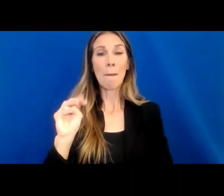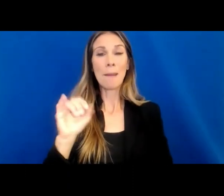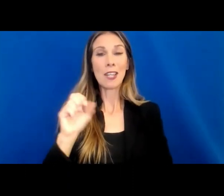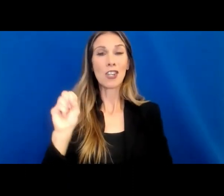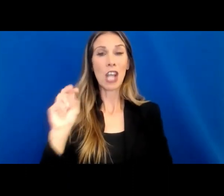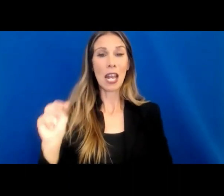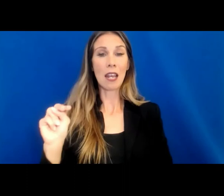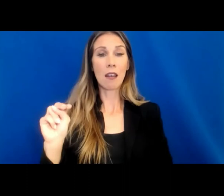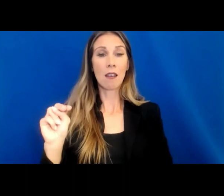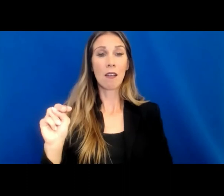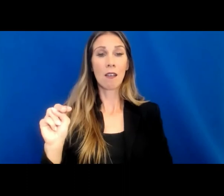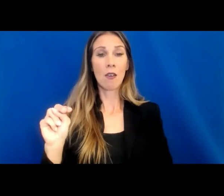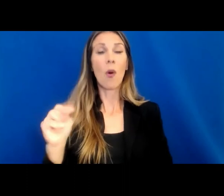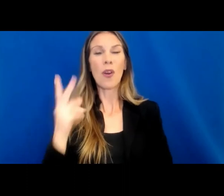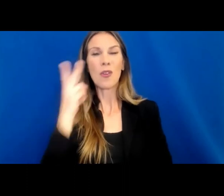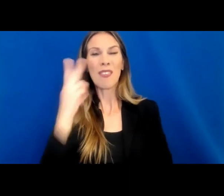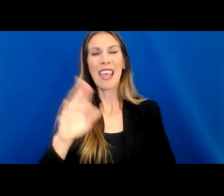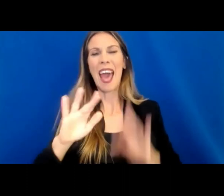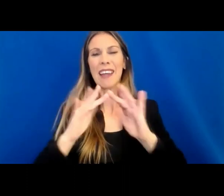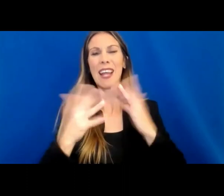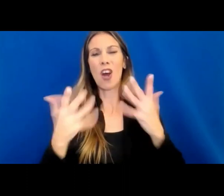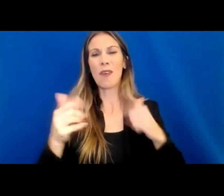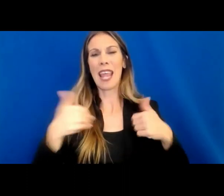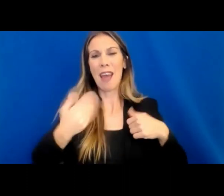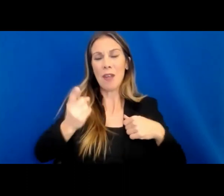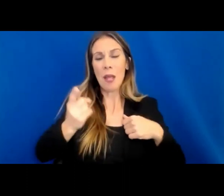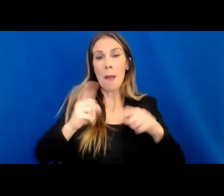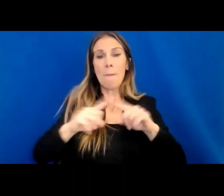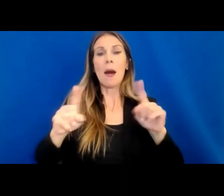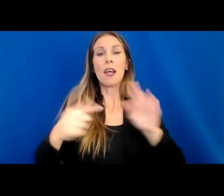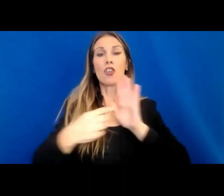already online convey some sense of